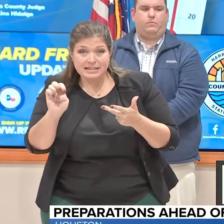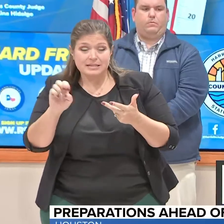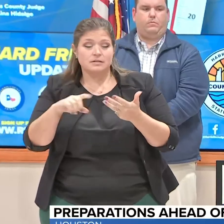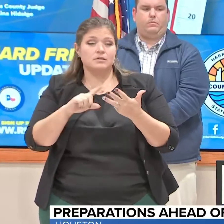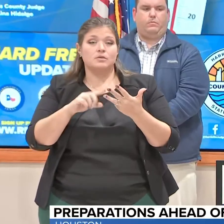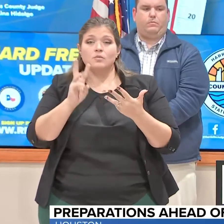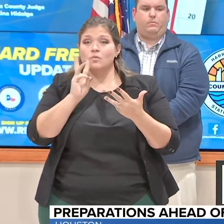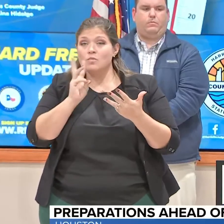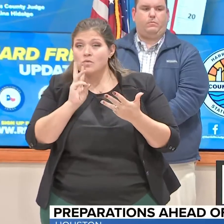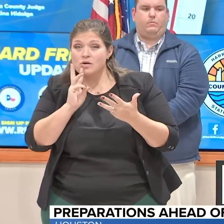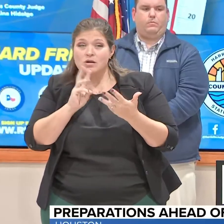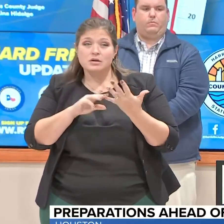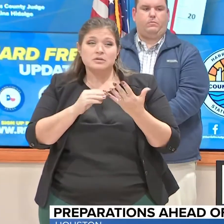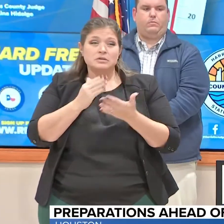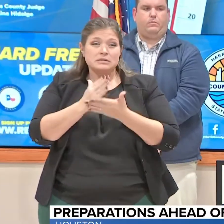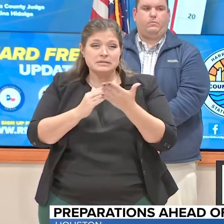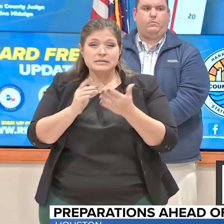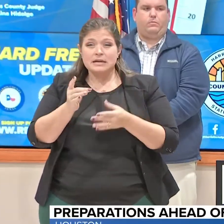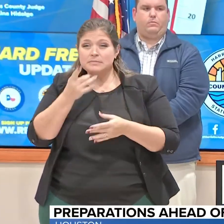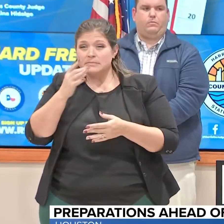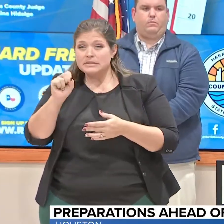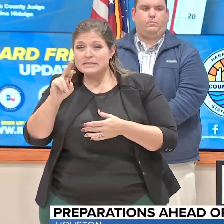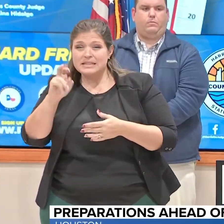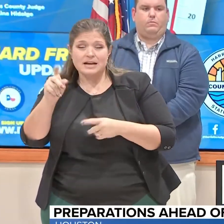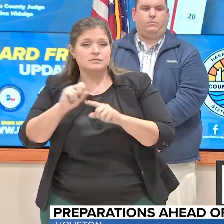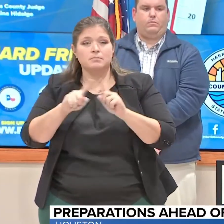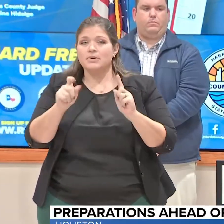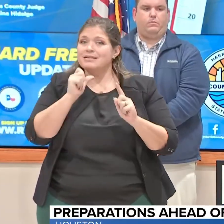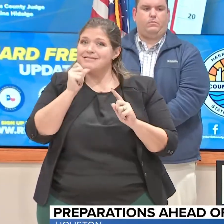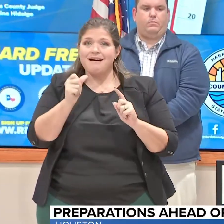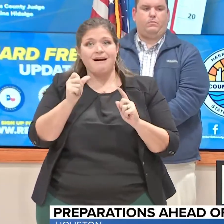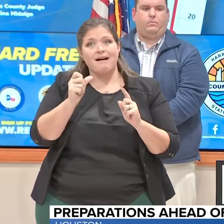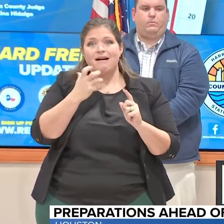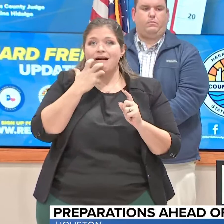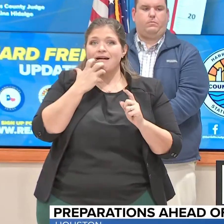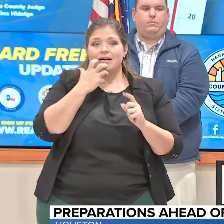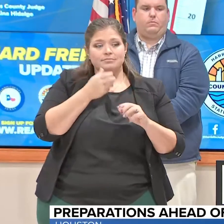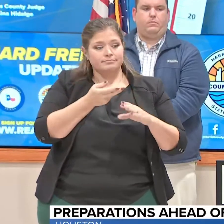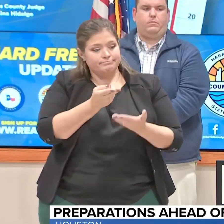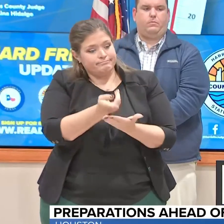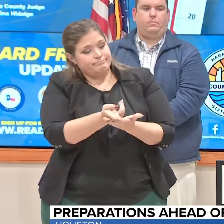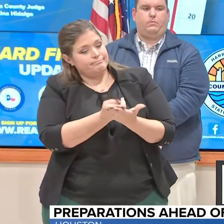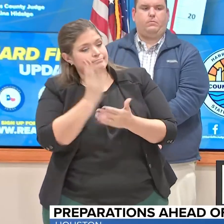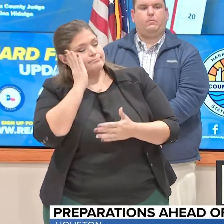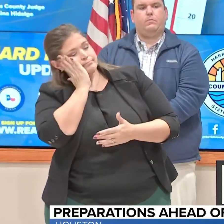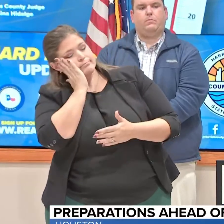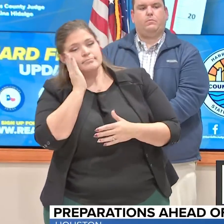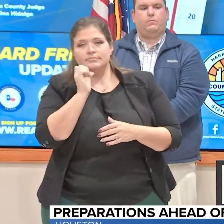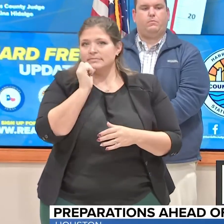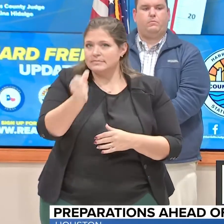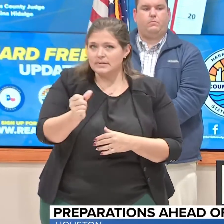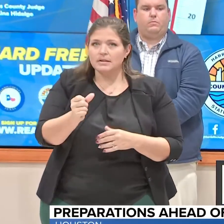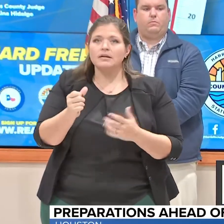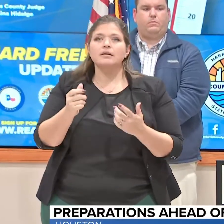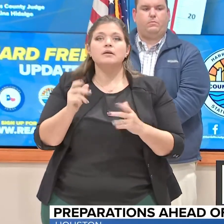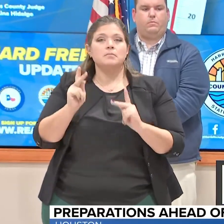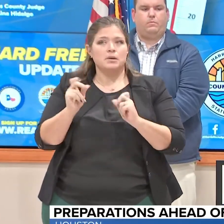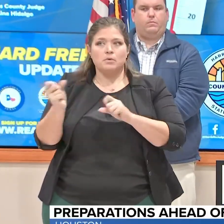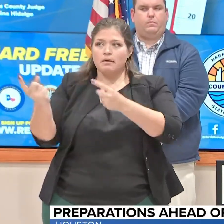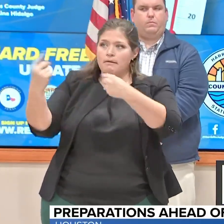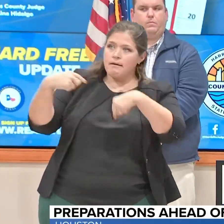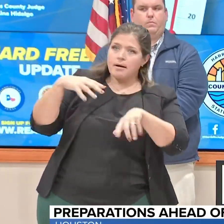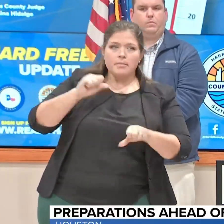is not a situation for like hot meals and cots. These are warming centers. People are free to come and